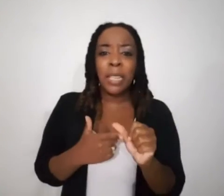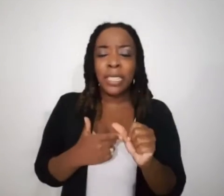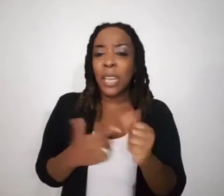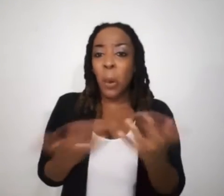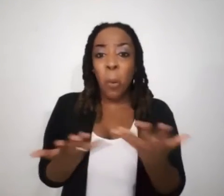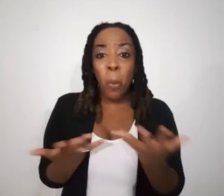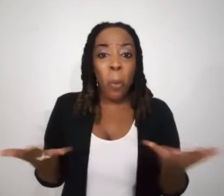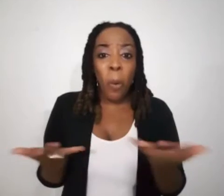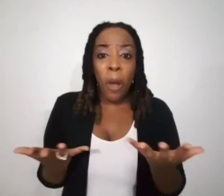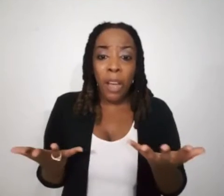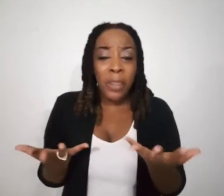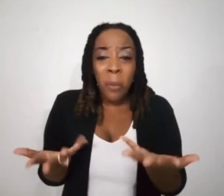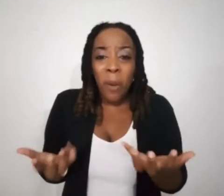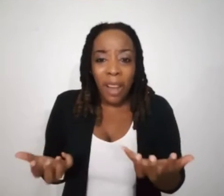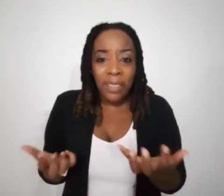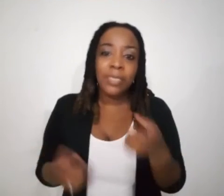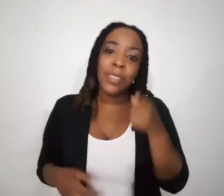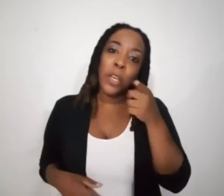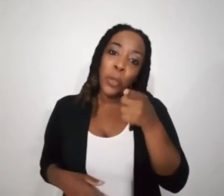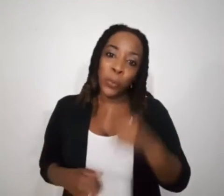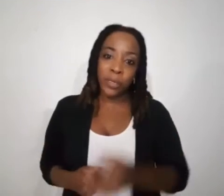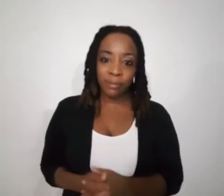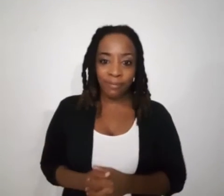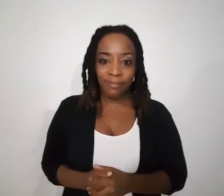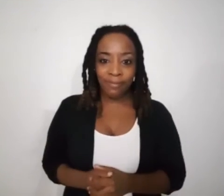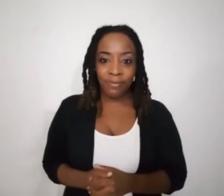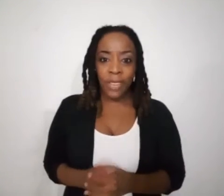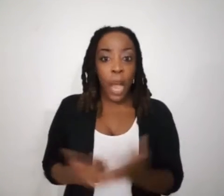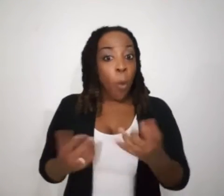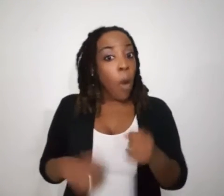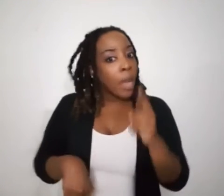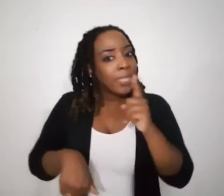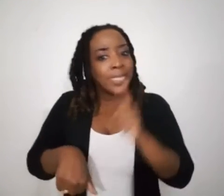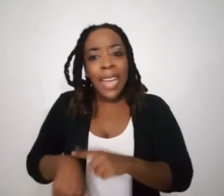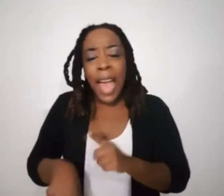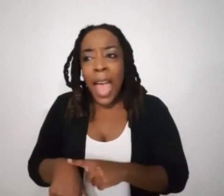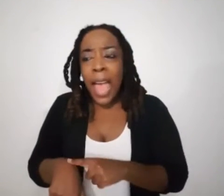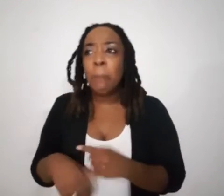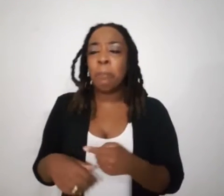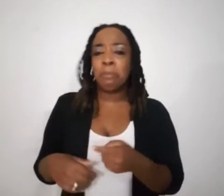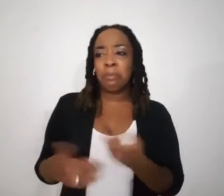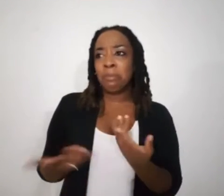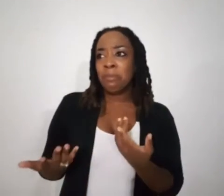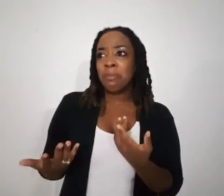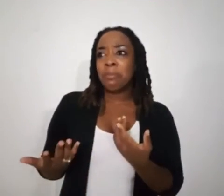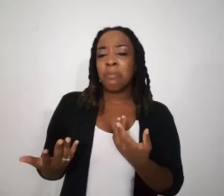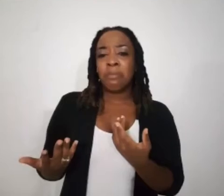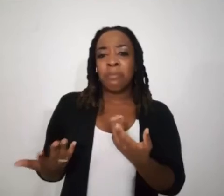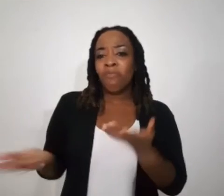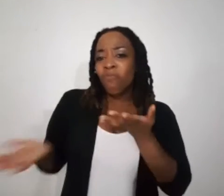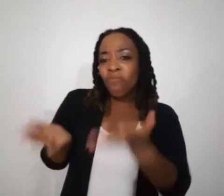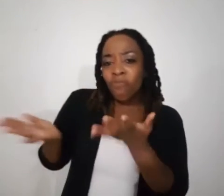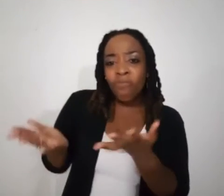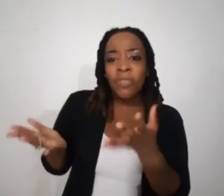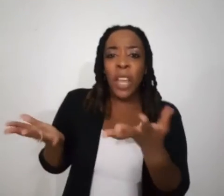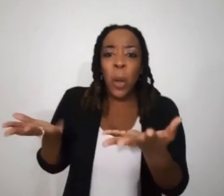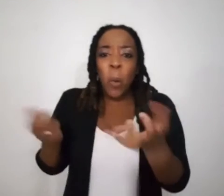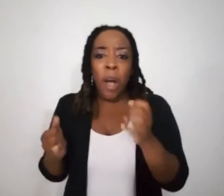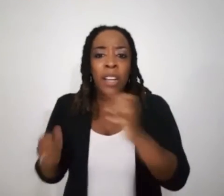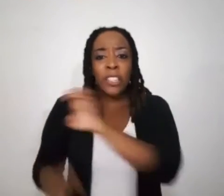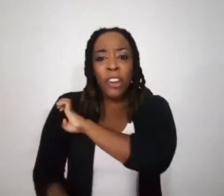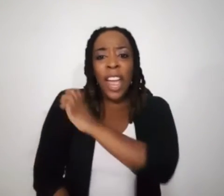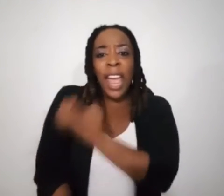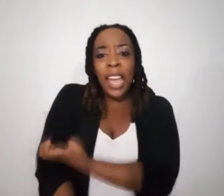your time. They want your energy. They want to have fun with you. Look